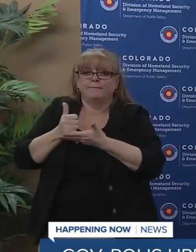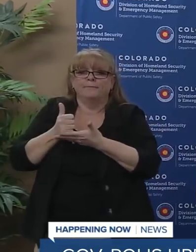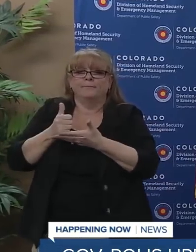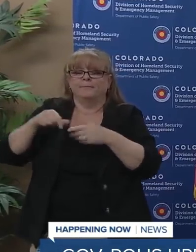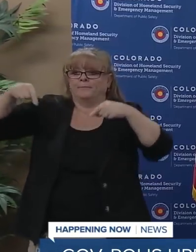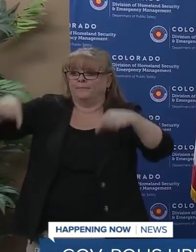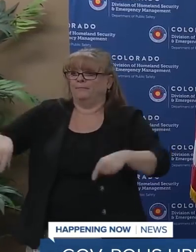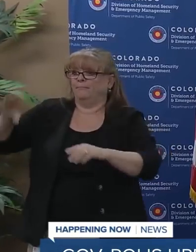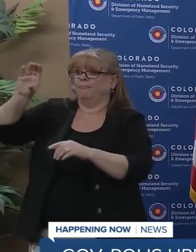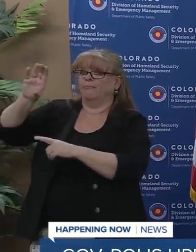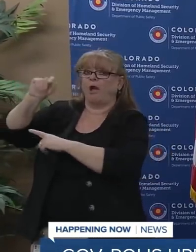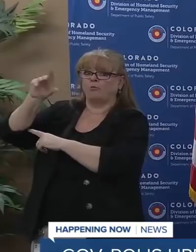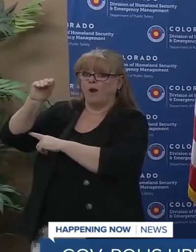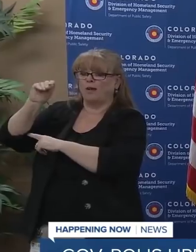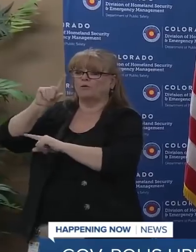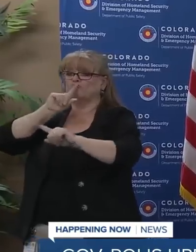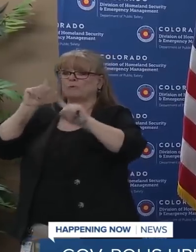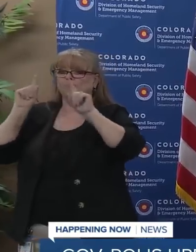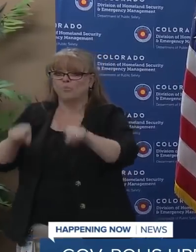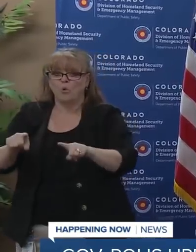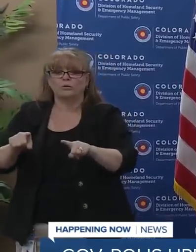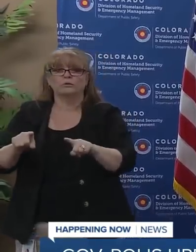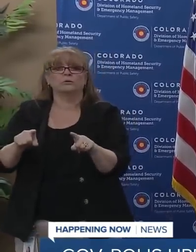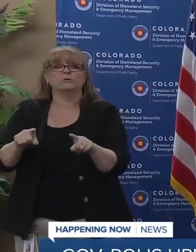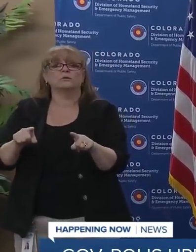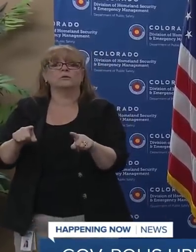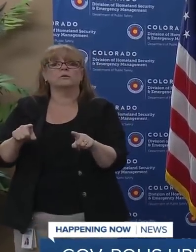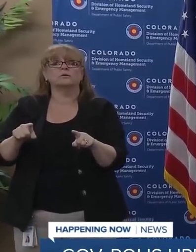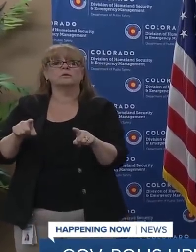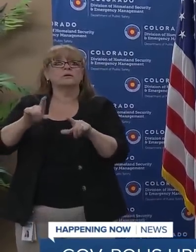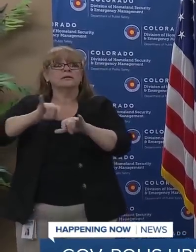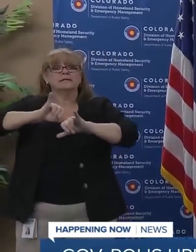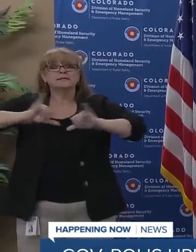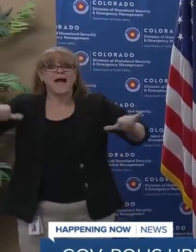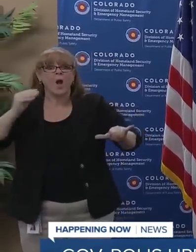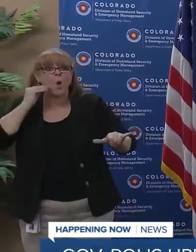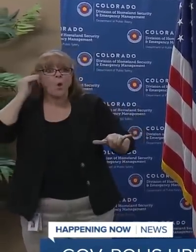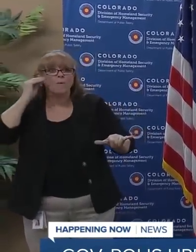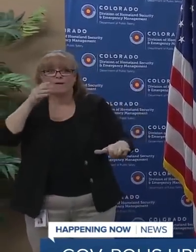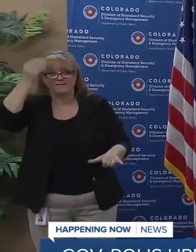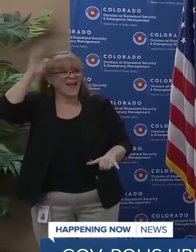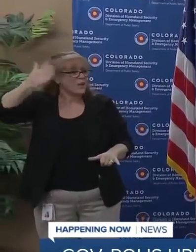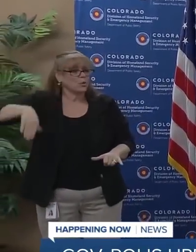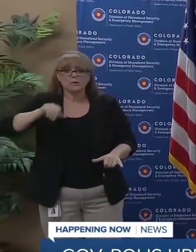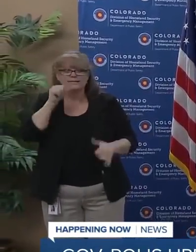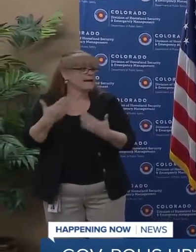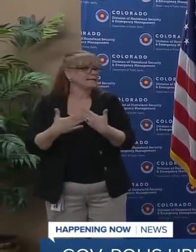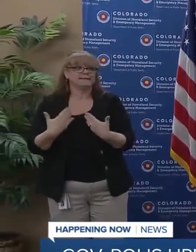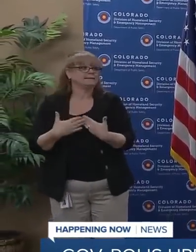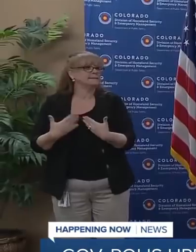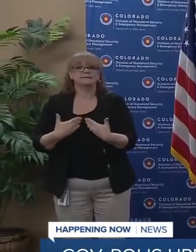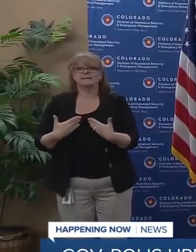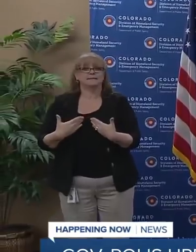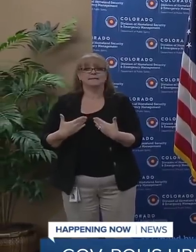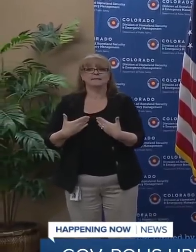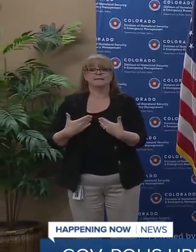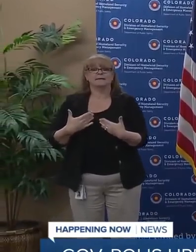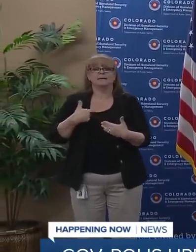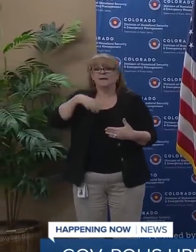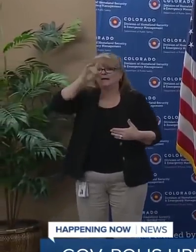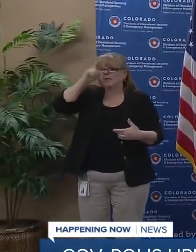seriously. And I know that staying at home is hard. We're people who love to live our lives outdoors. You can only spend so much time at